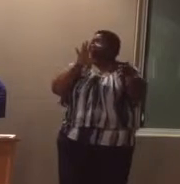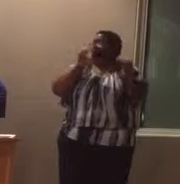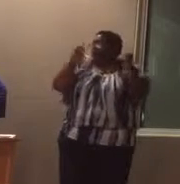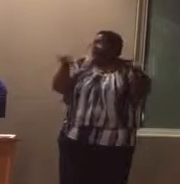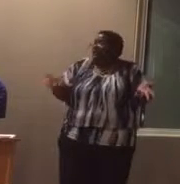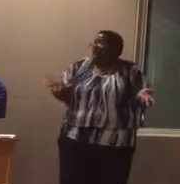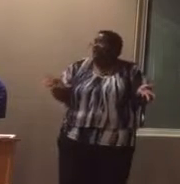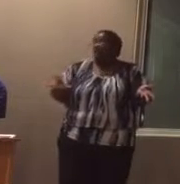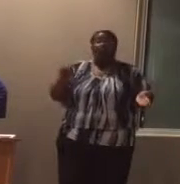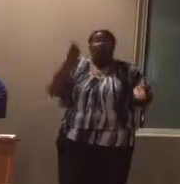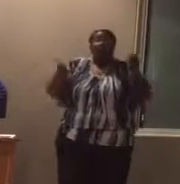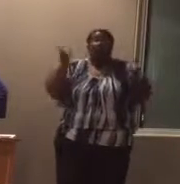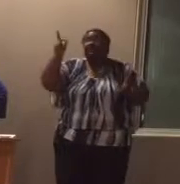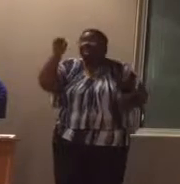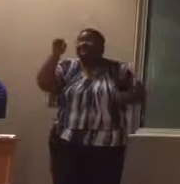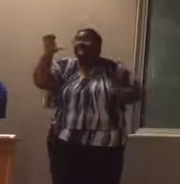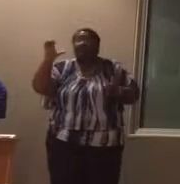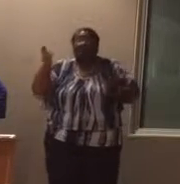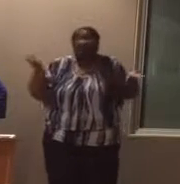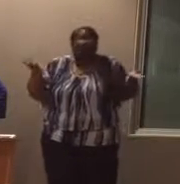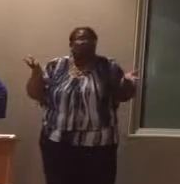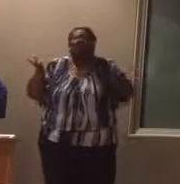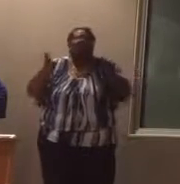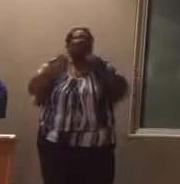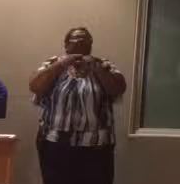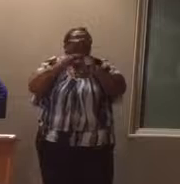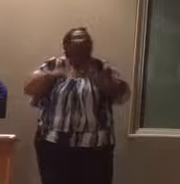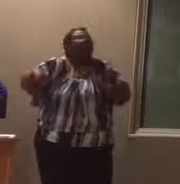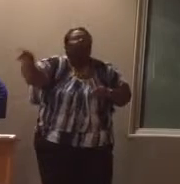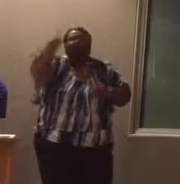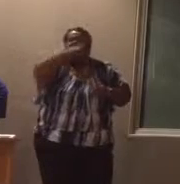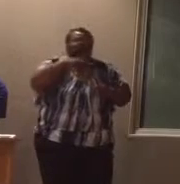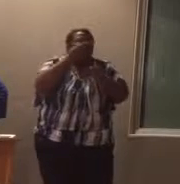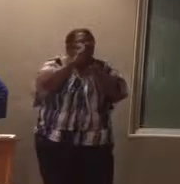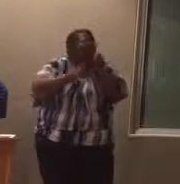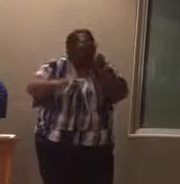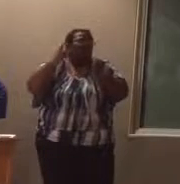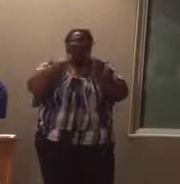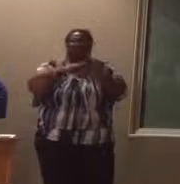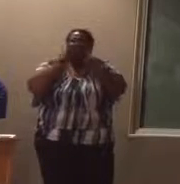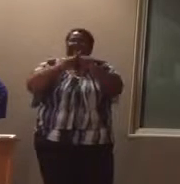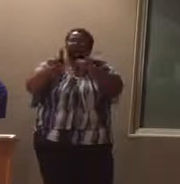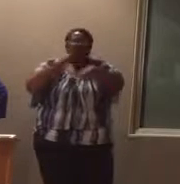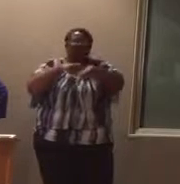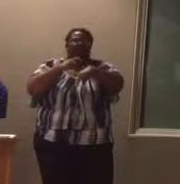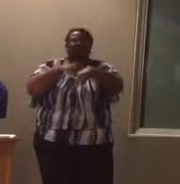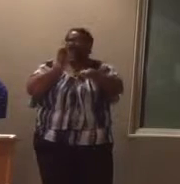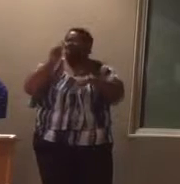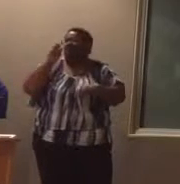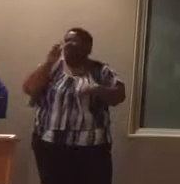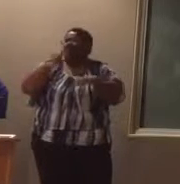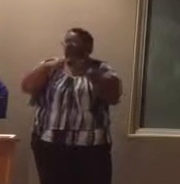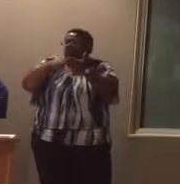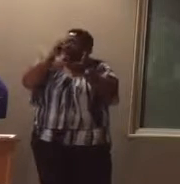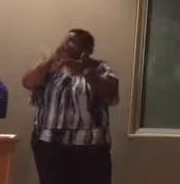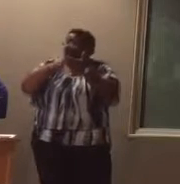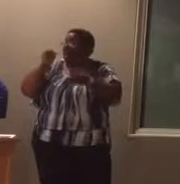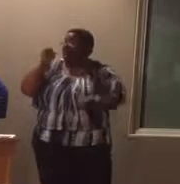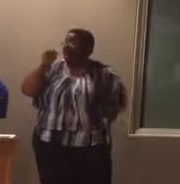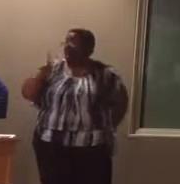I don't need the services so much anymore. You can drop them. You can drop them at the end of the term in December. And so as